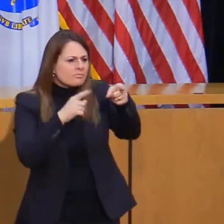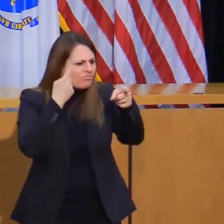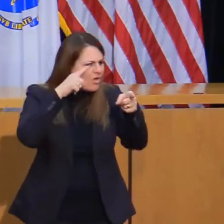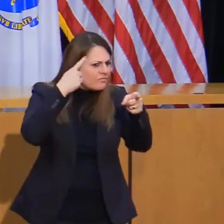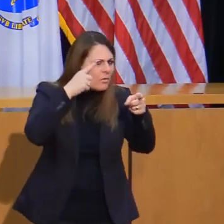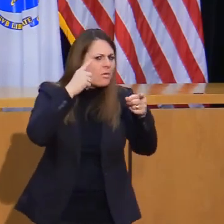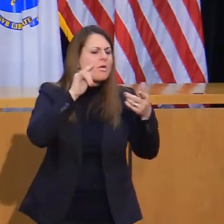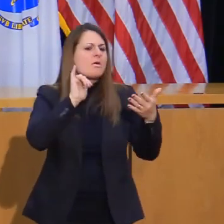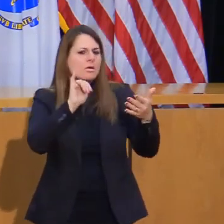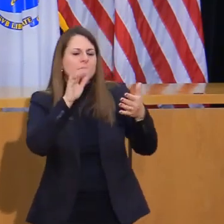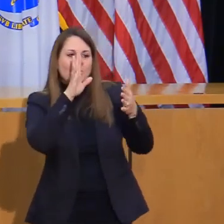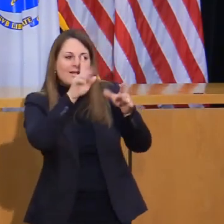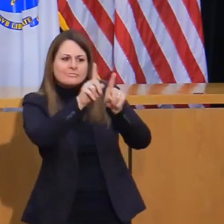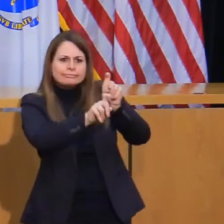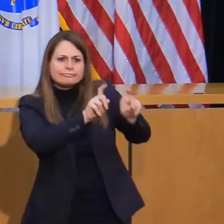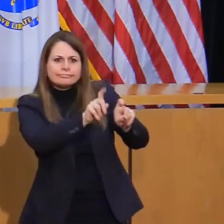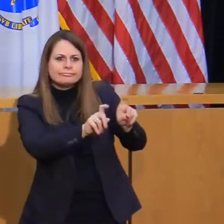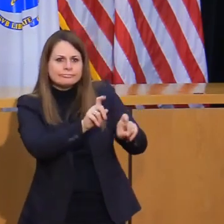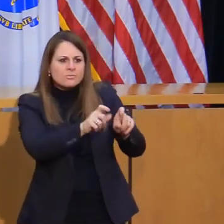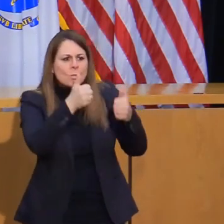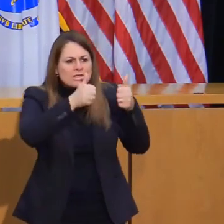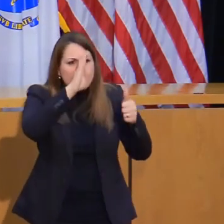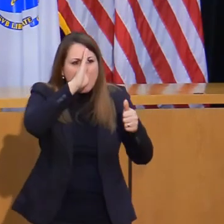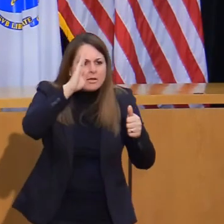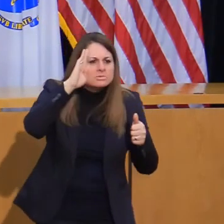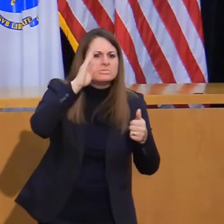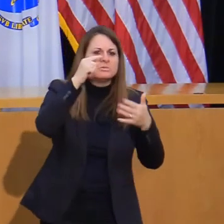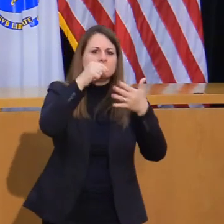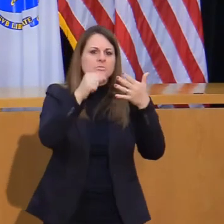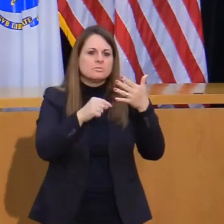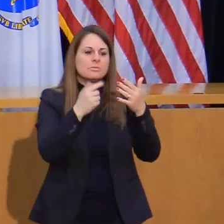you receive it now, so to screen out people